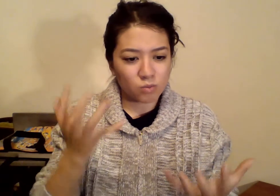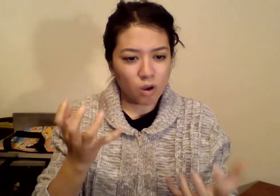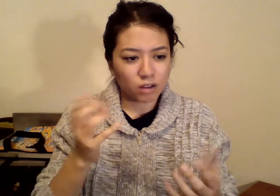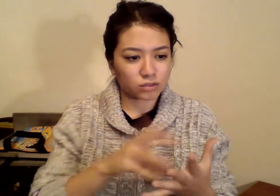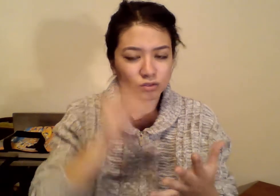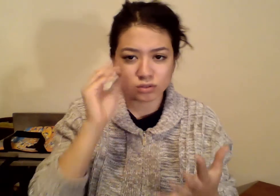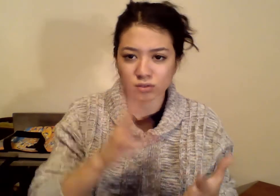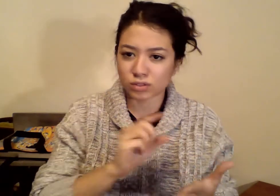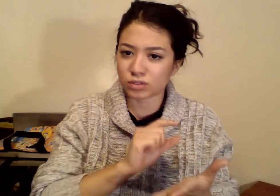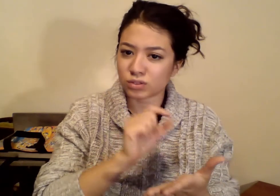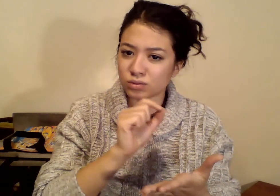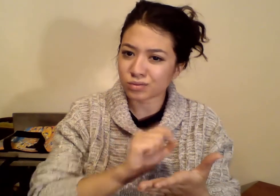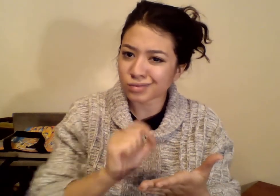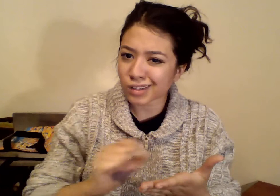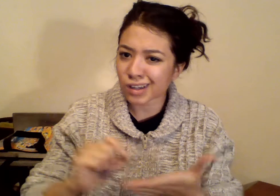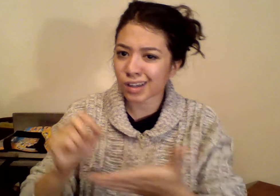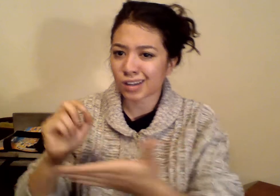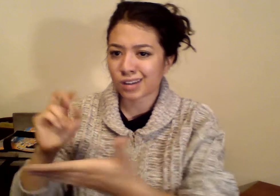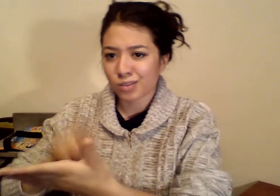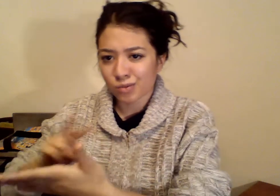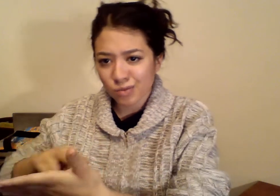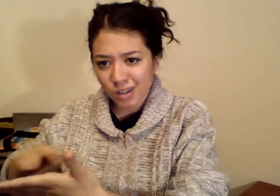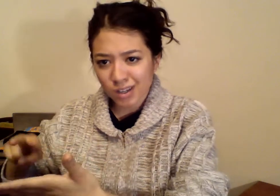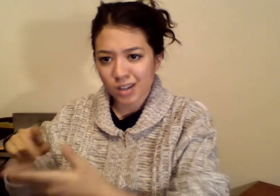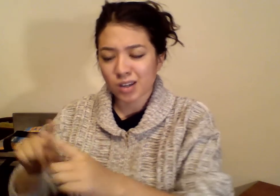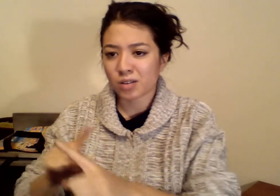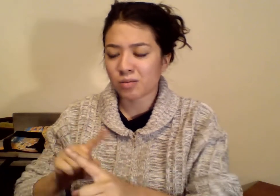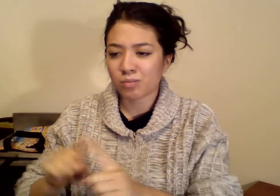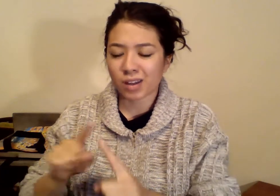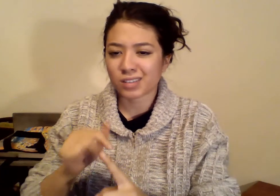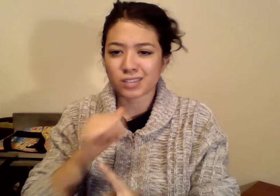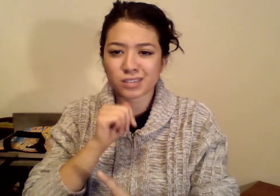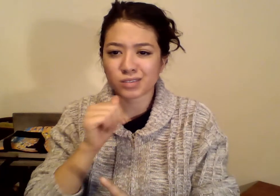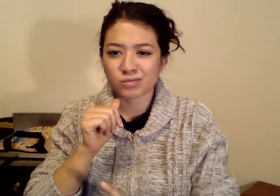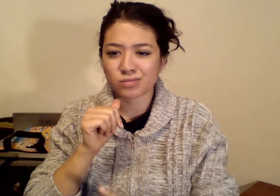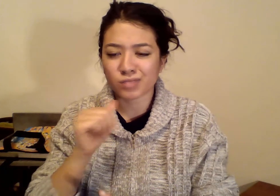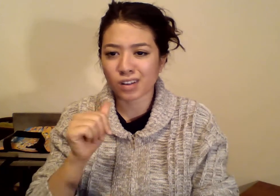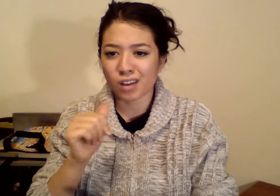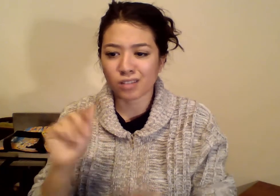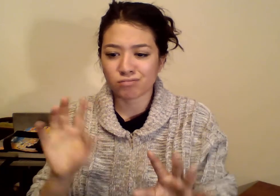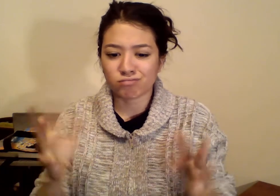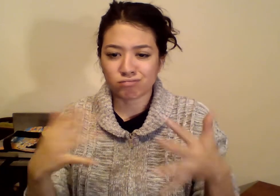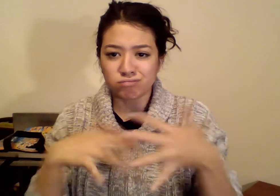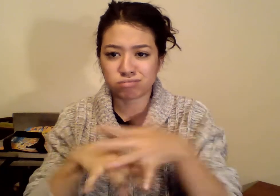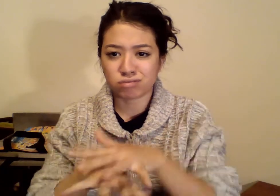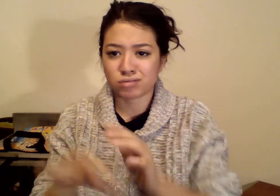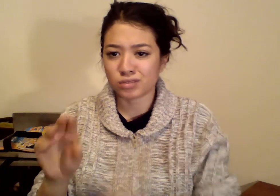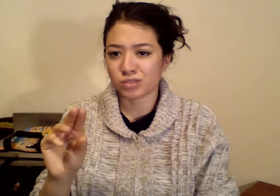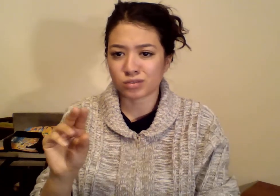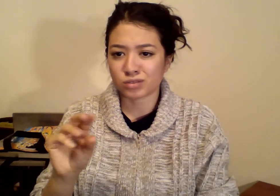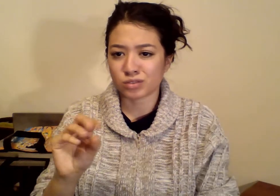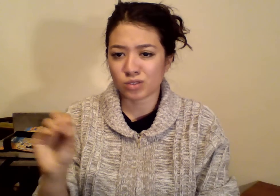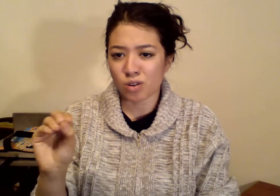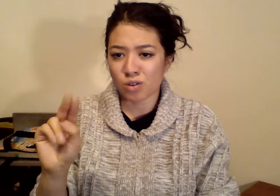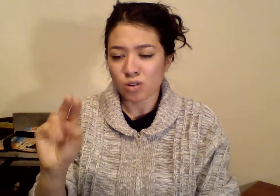or any sort of theme. So I like to think about giving my students assignments that are related to a